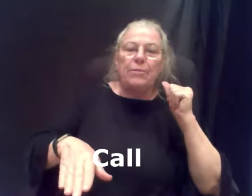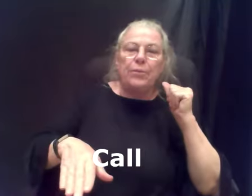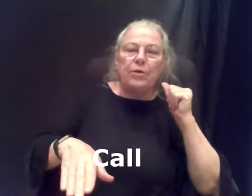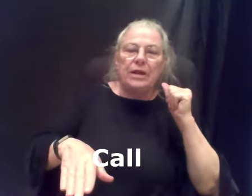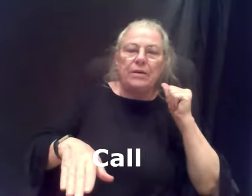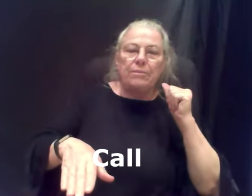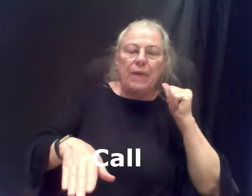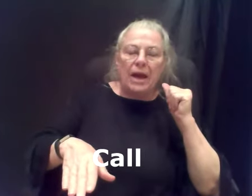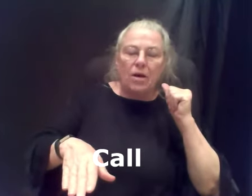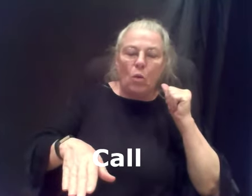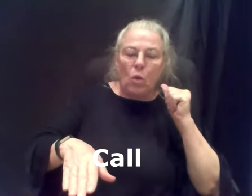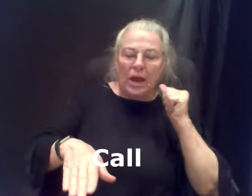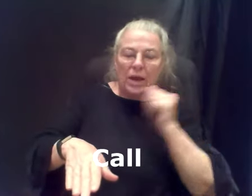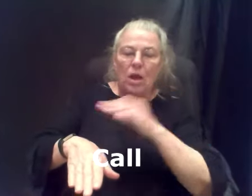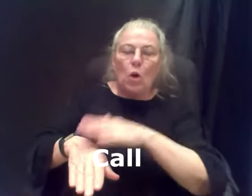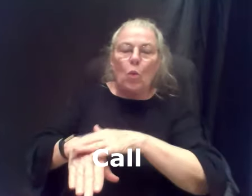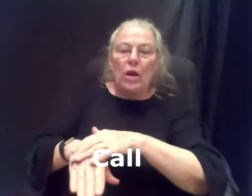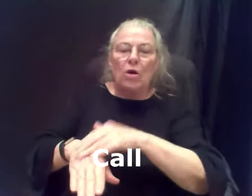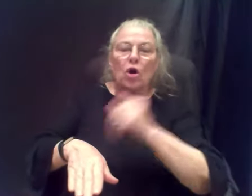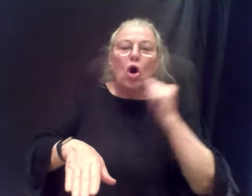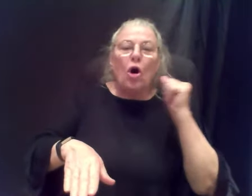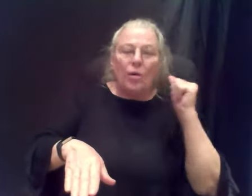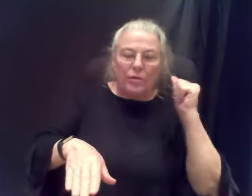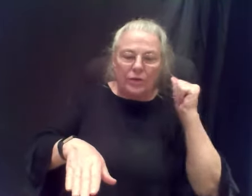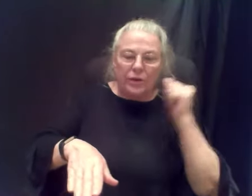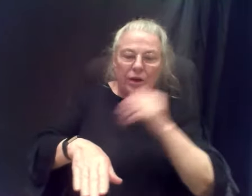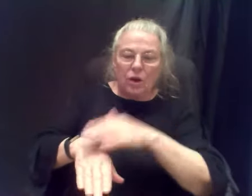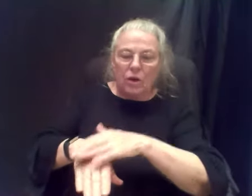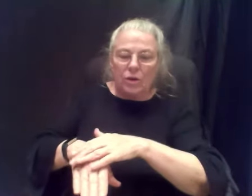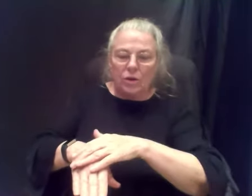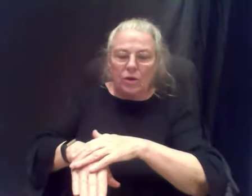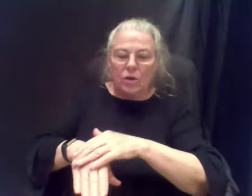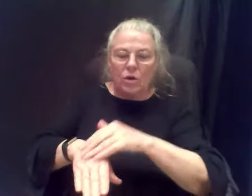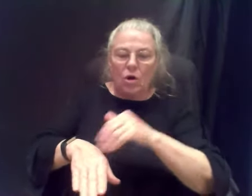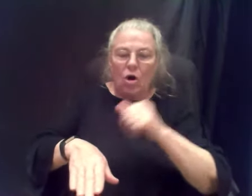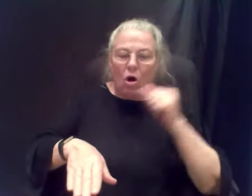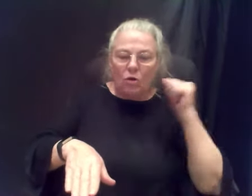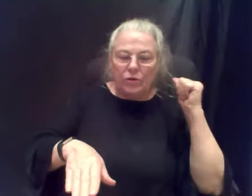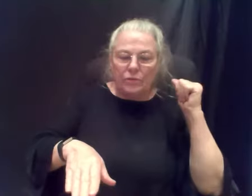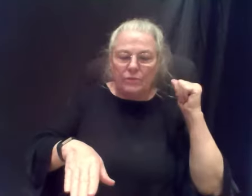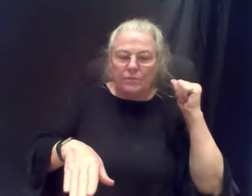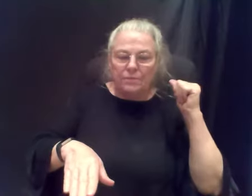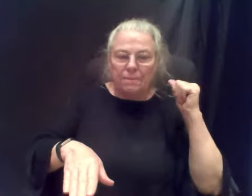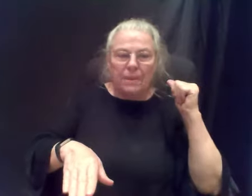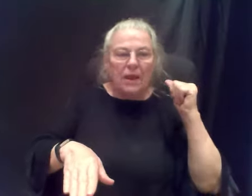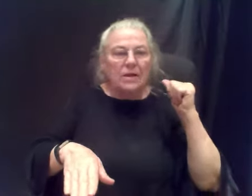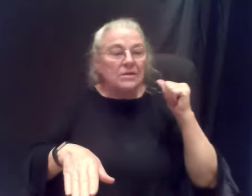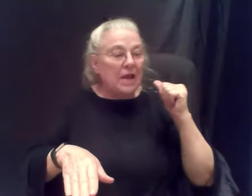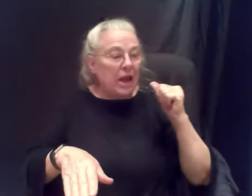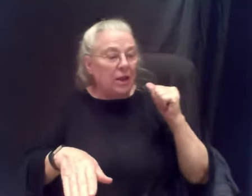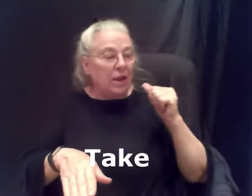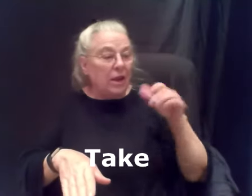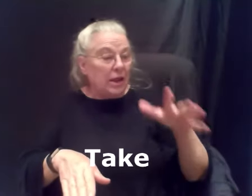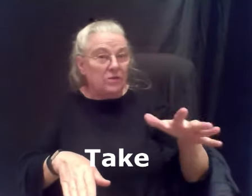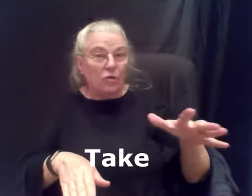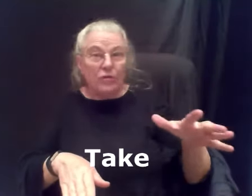it back away, we are called. Called. Take. It's over there